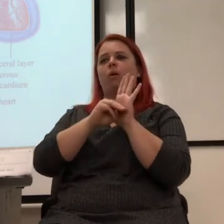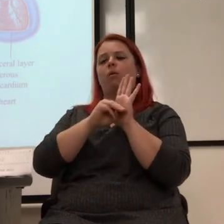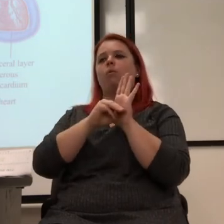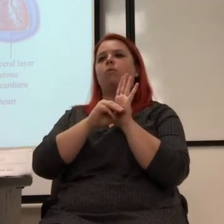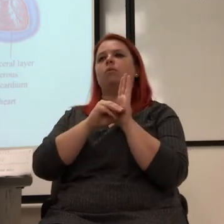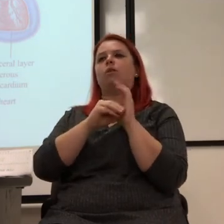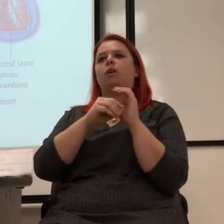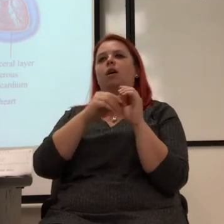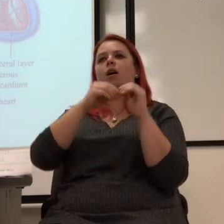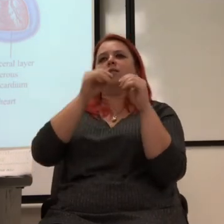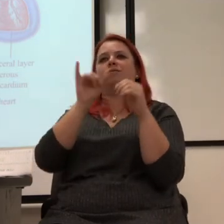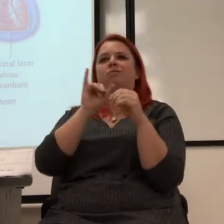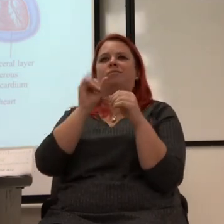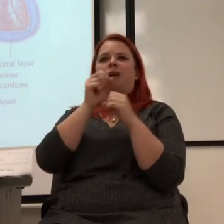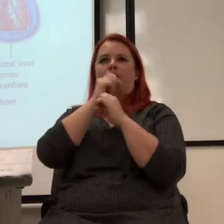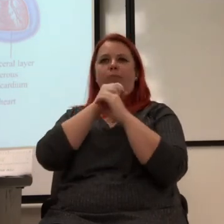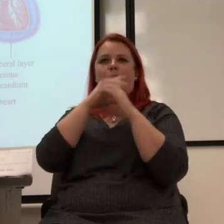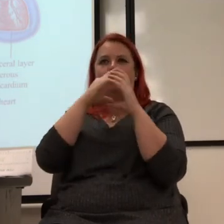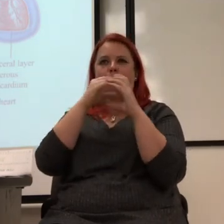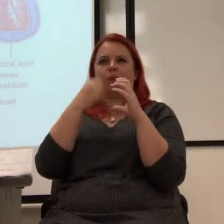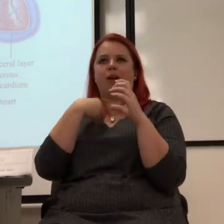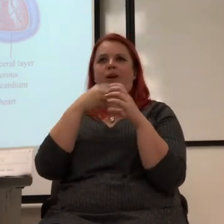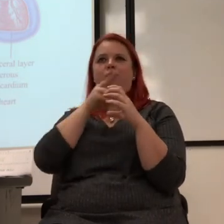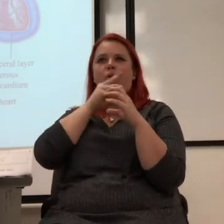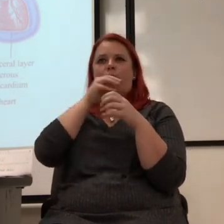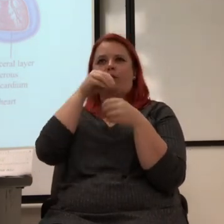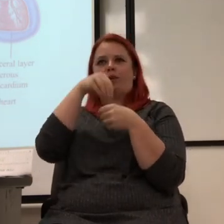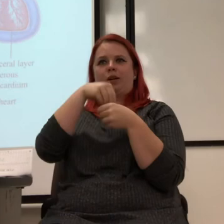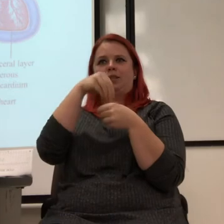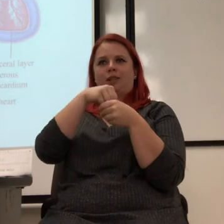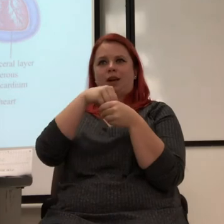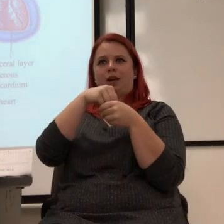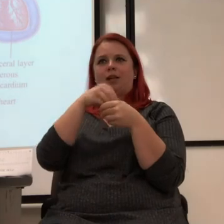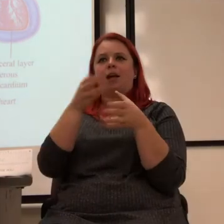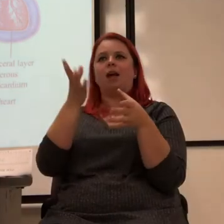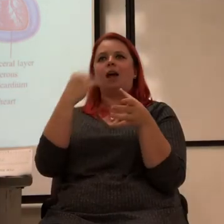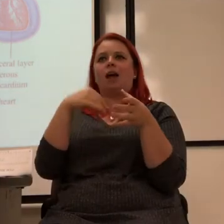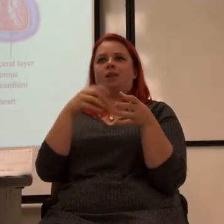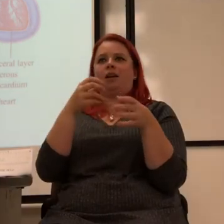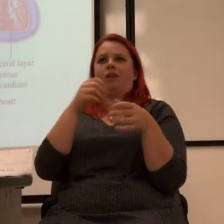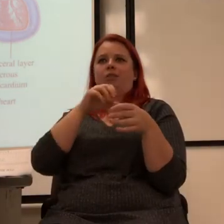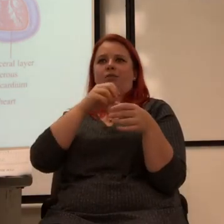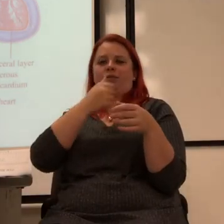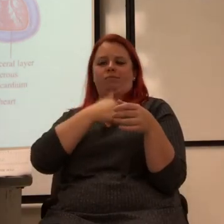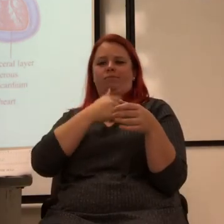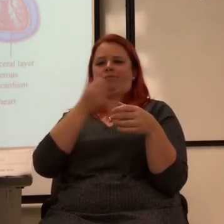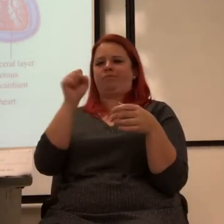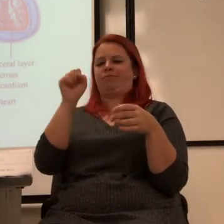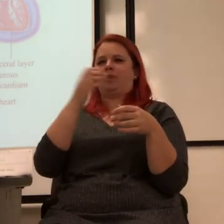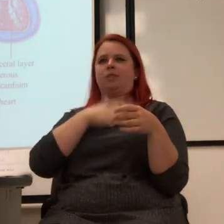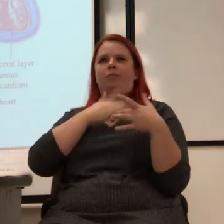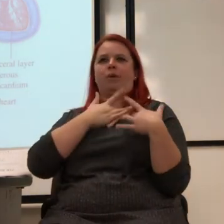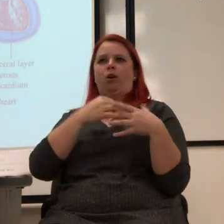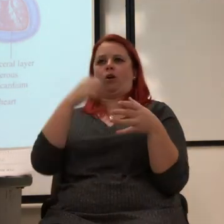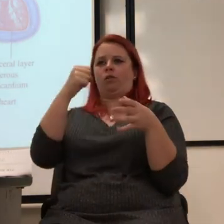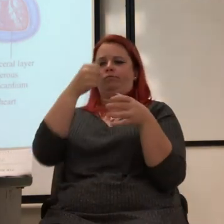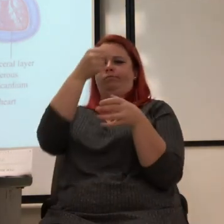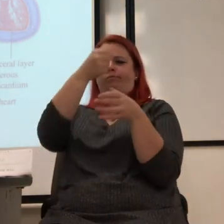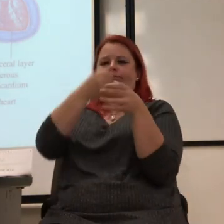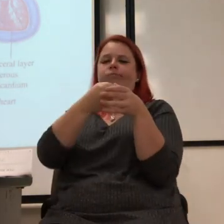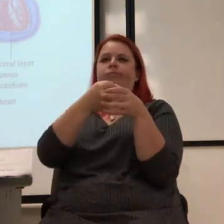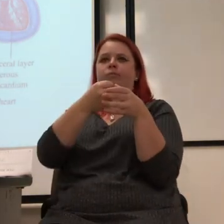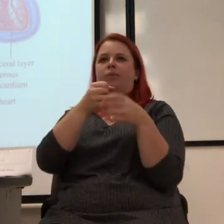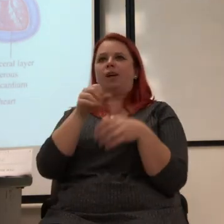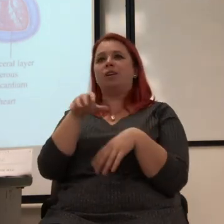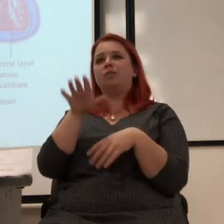a water-filled balloon, and you stick your heart in it. Like pretend my fist is the heart. But this approximates the size of a human